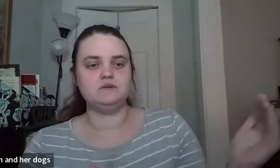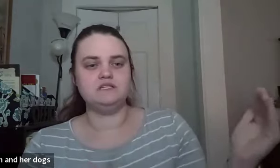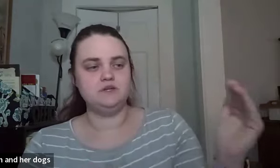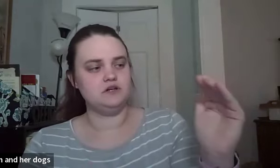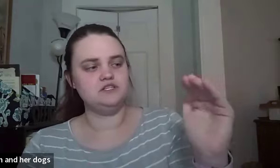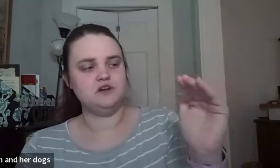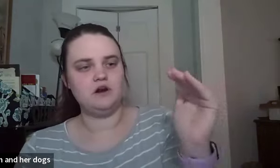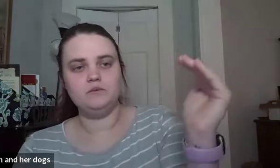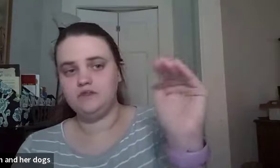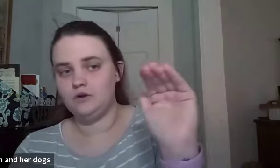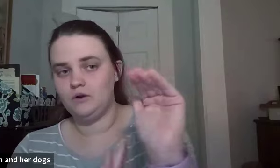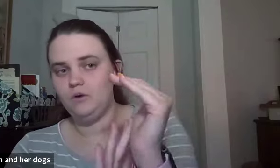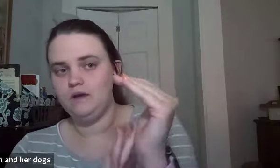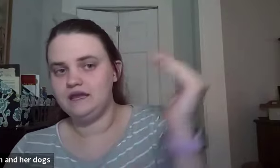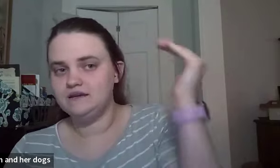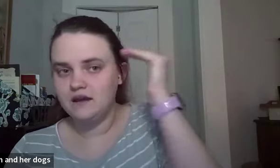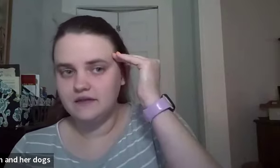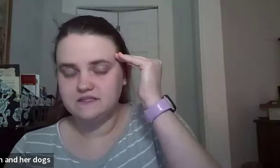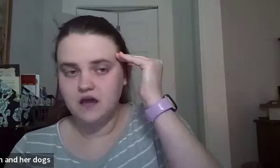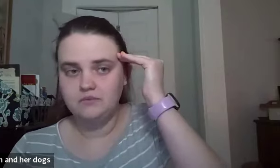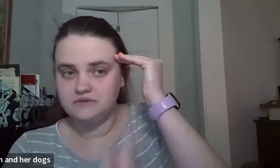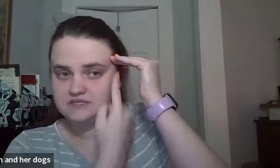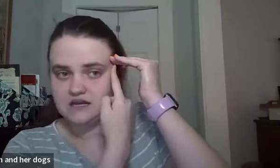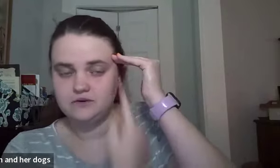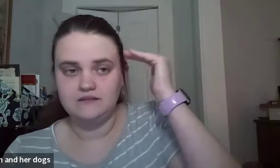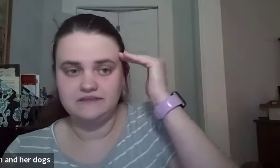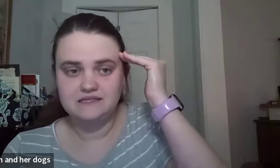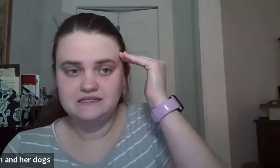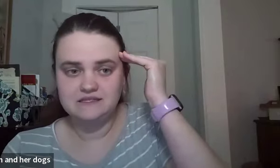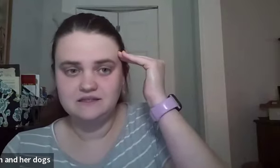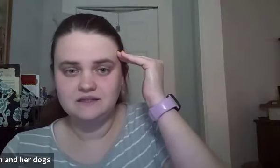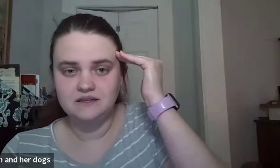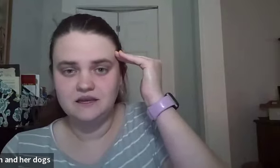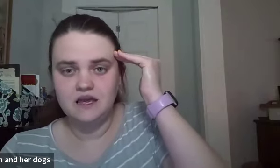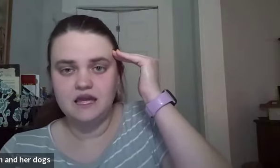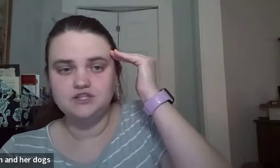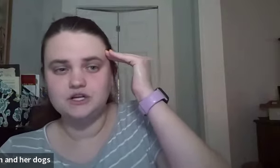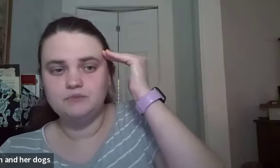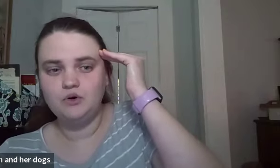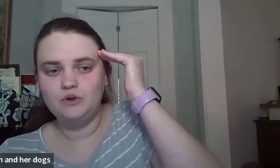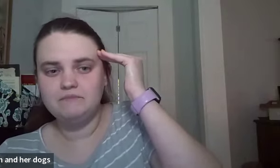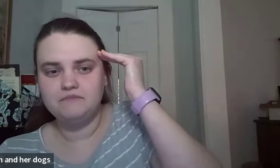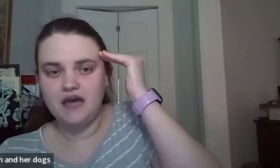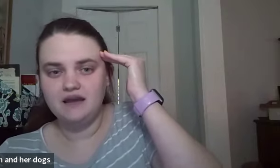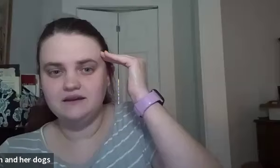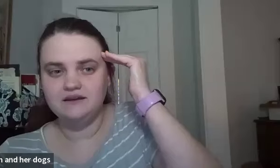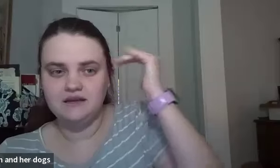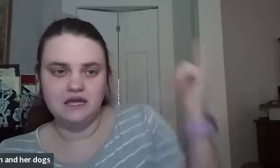to be, you're going to start with your whole hand at the top, the side of your head like this, and you're going to pull it back in